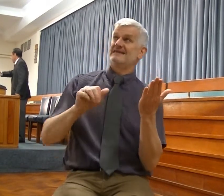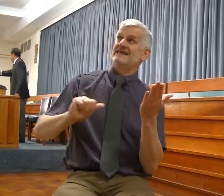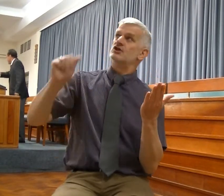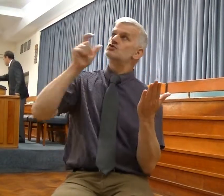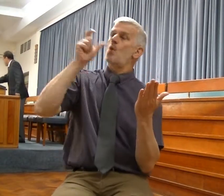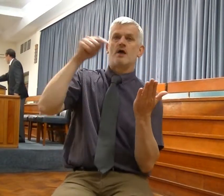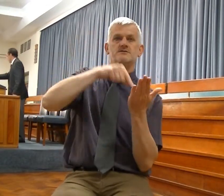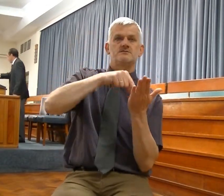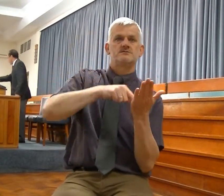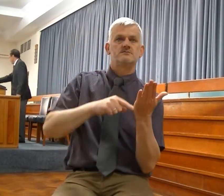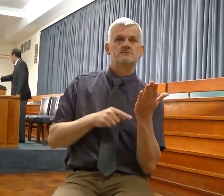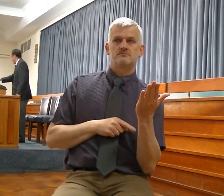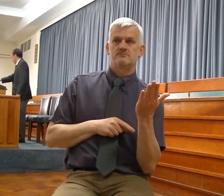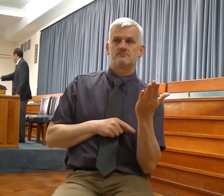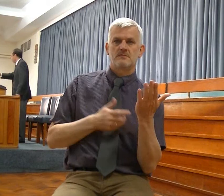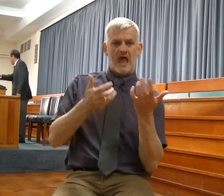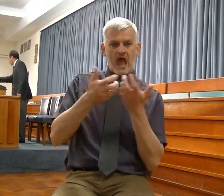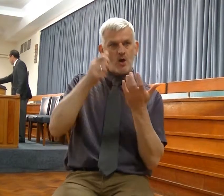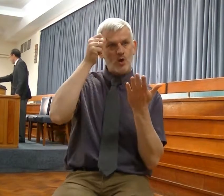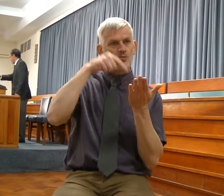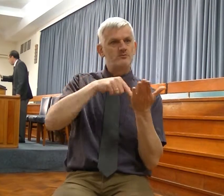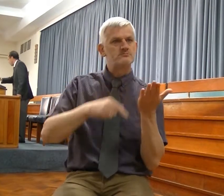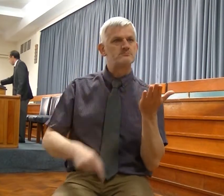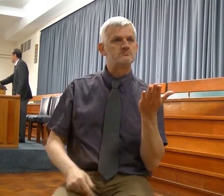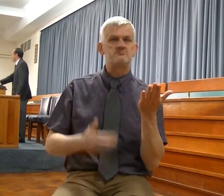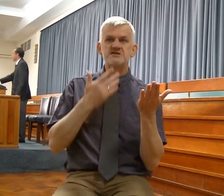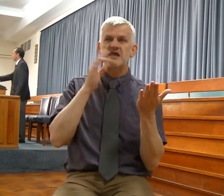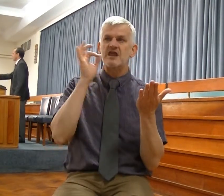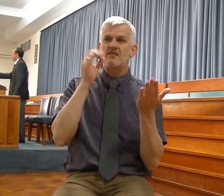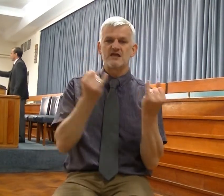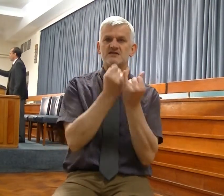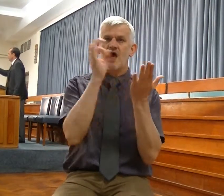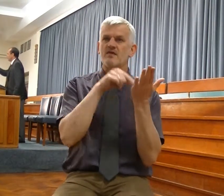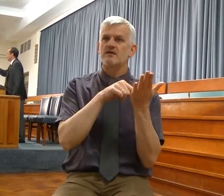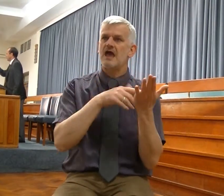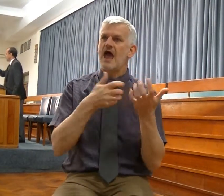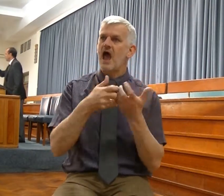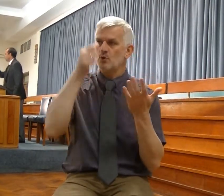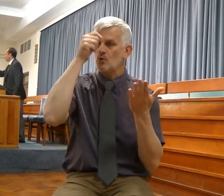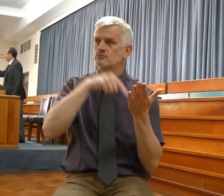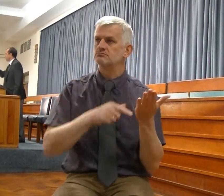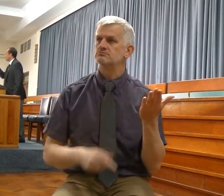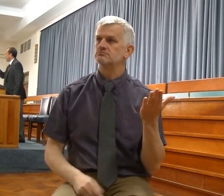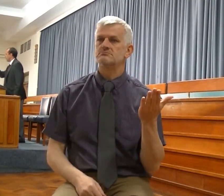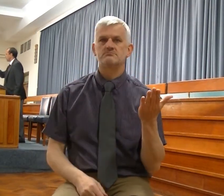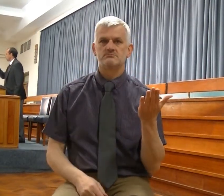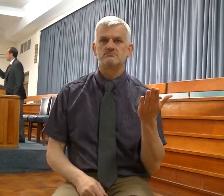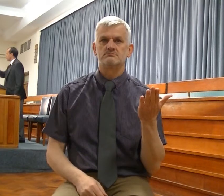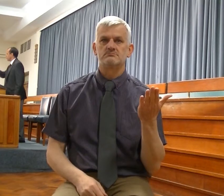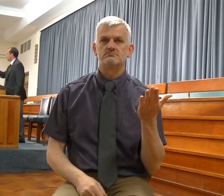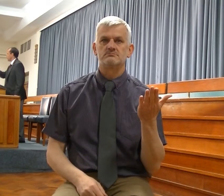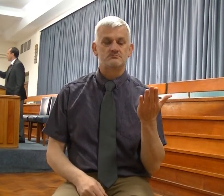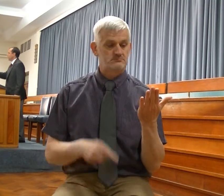inspired, inerrant word of God, without error, without contradiction. But one of the great proofs that